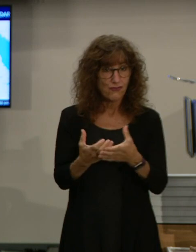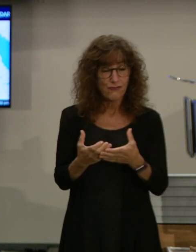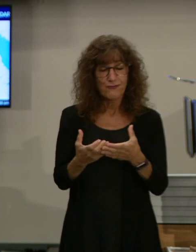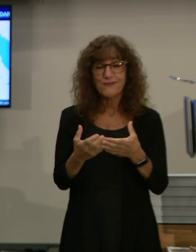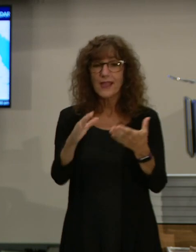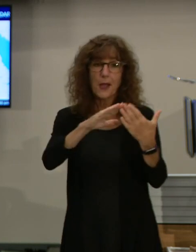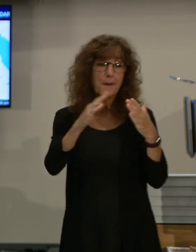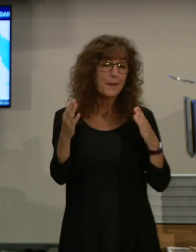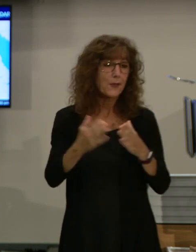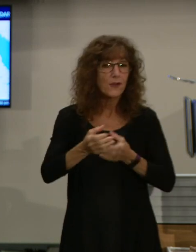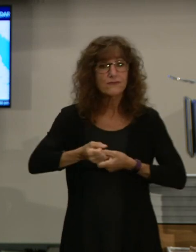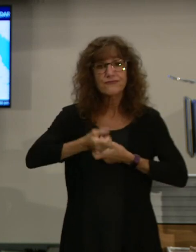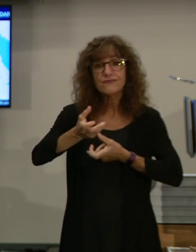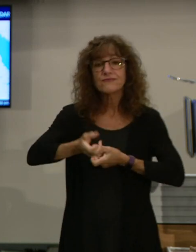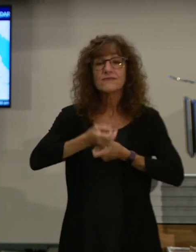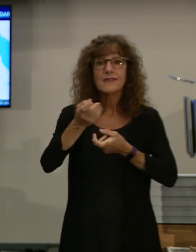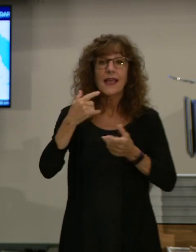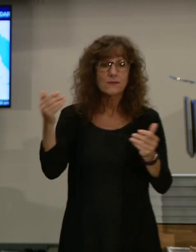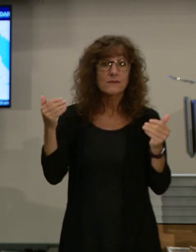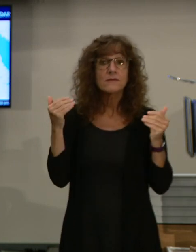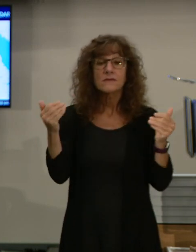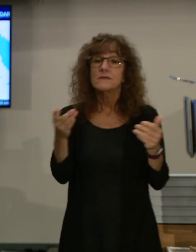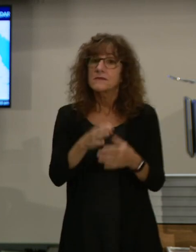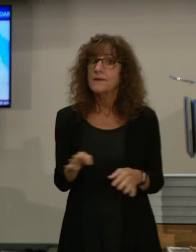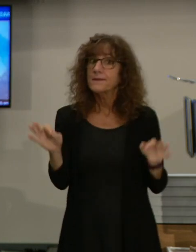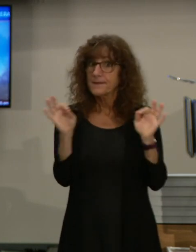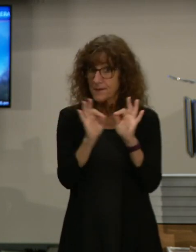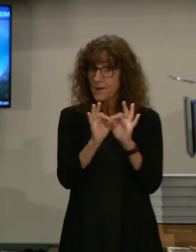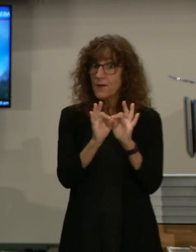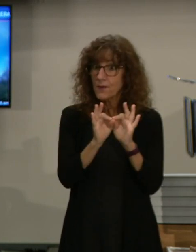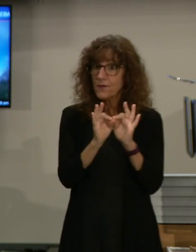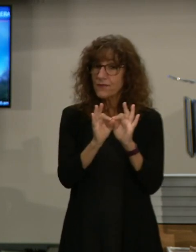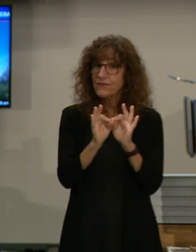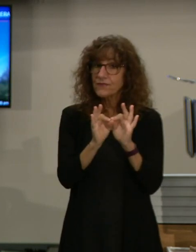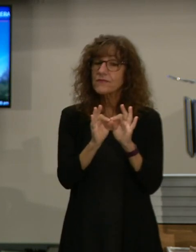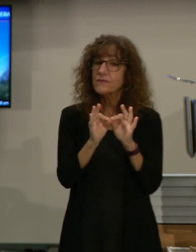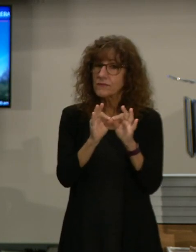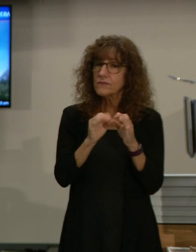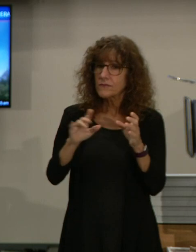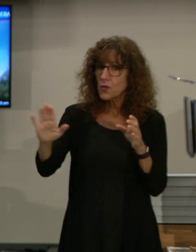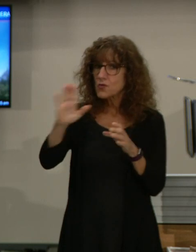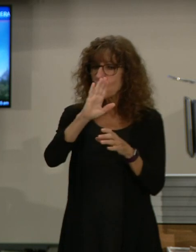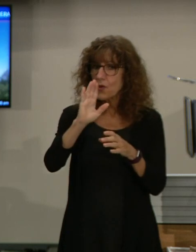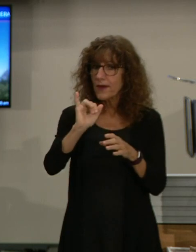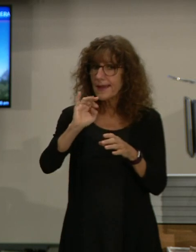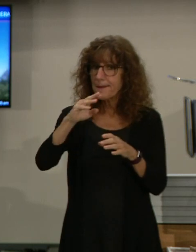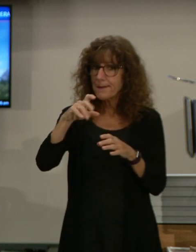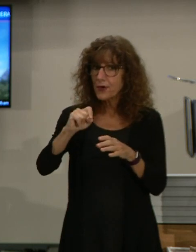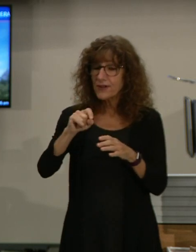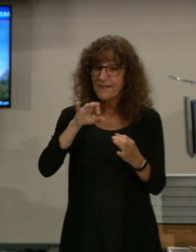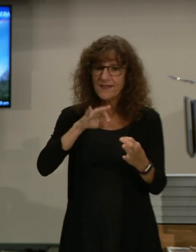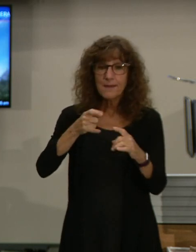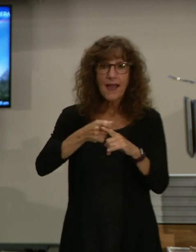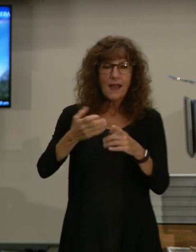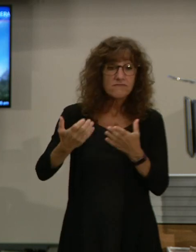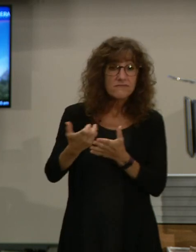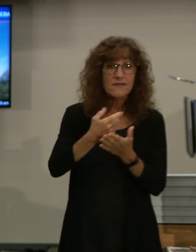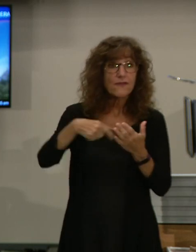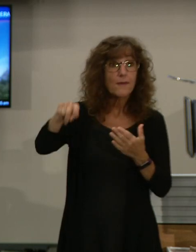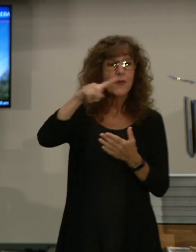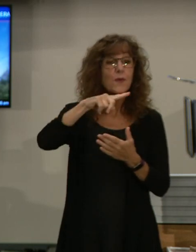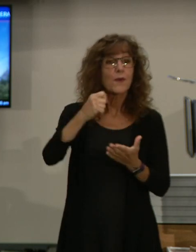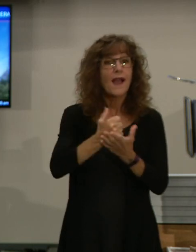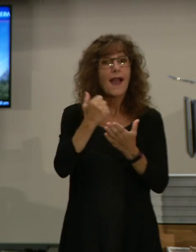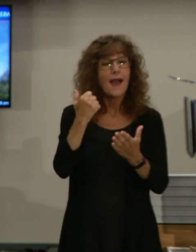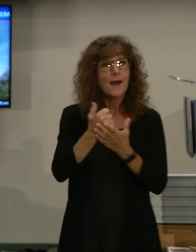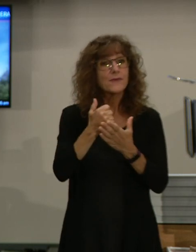our community, and as we move forward, it's extremely important to get community input. The feedback we gather from our residents helps us to chart